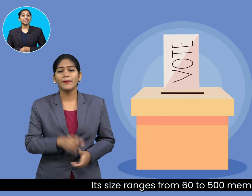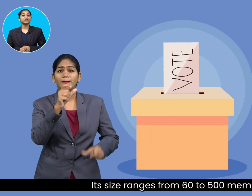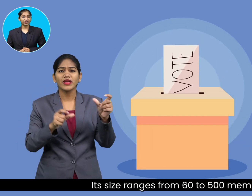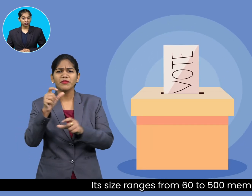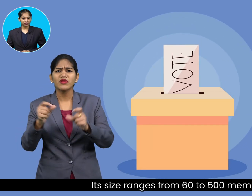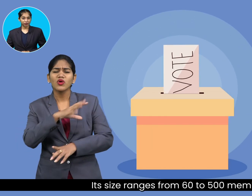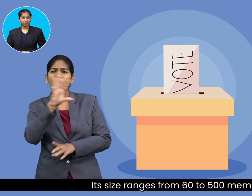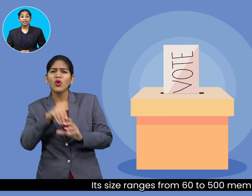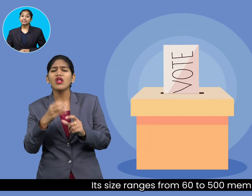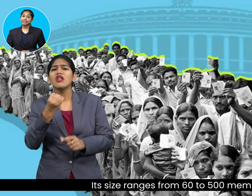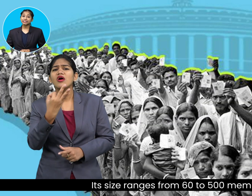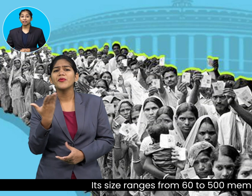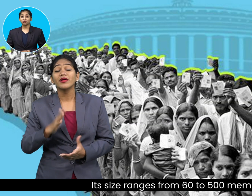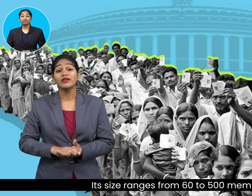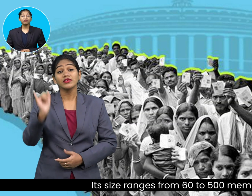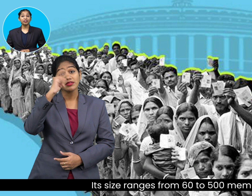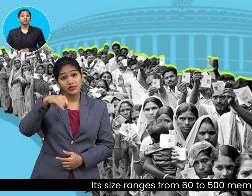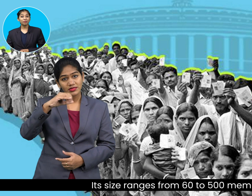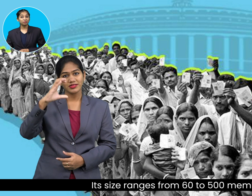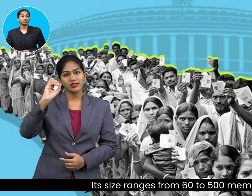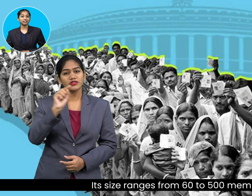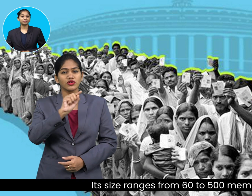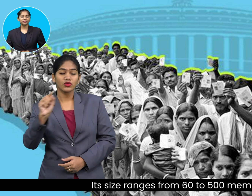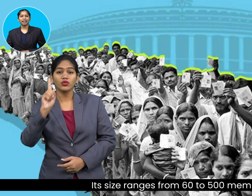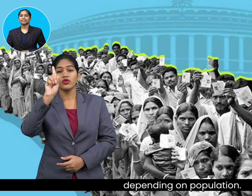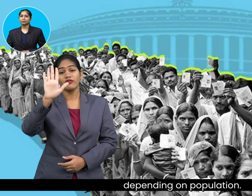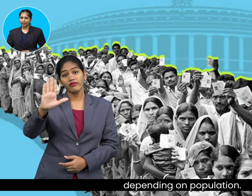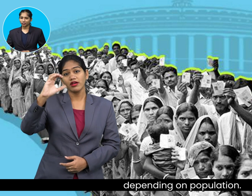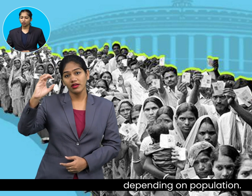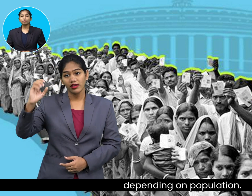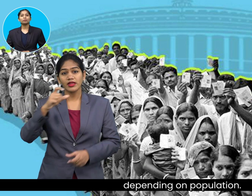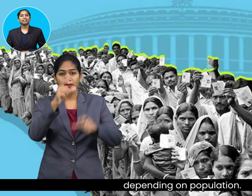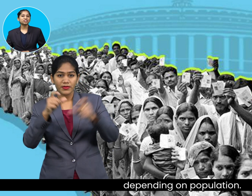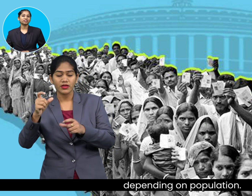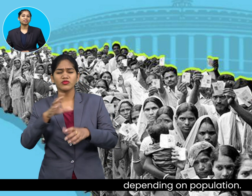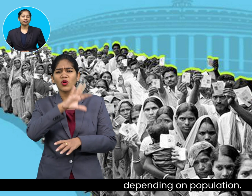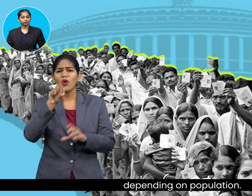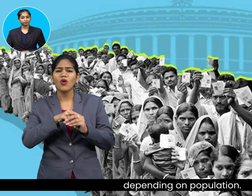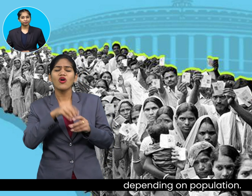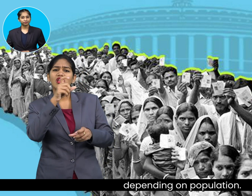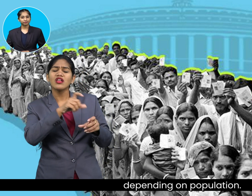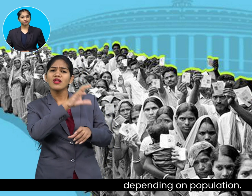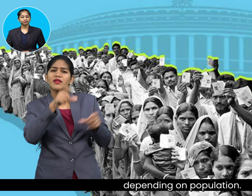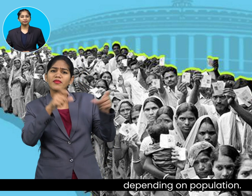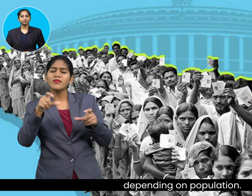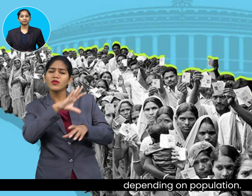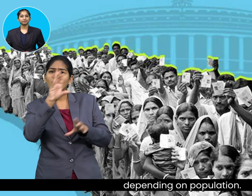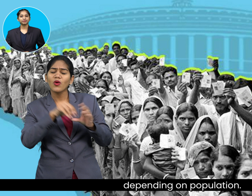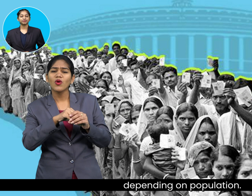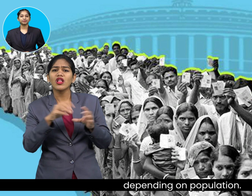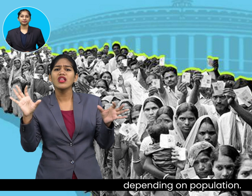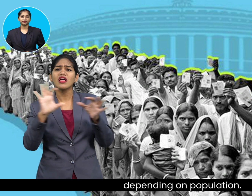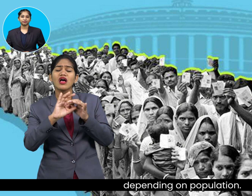Its size ranges from 60 to 500 members, depending on population.